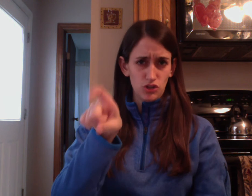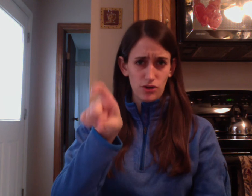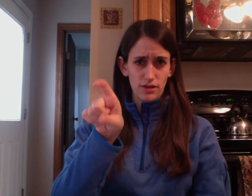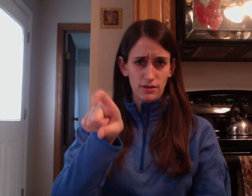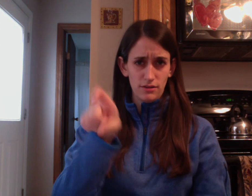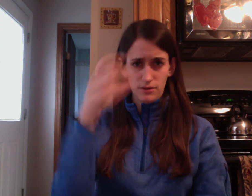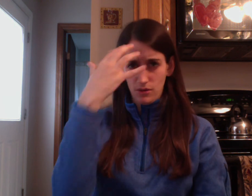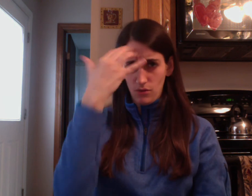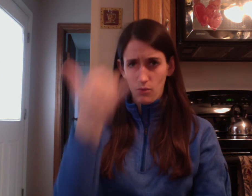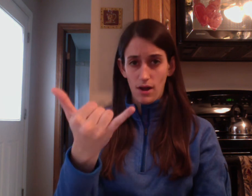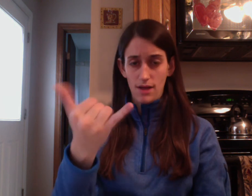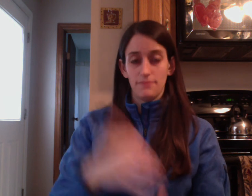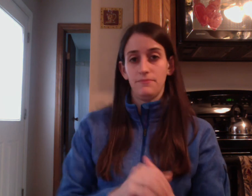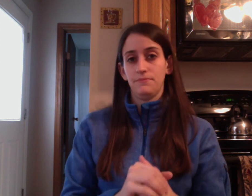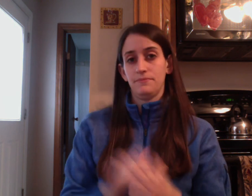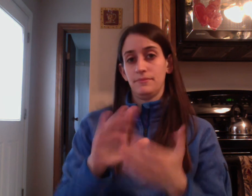should. Why?